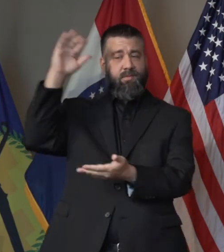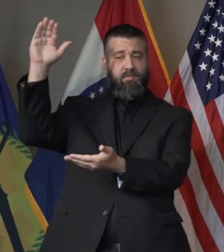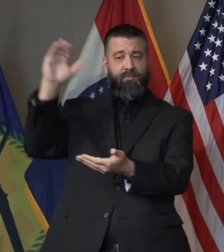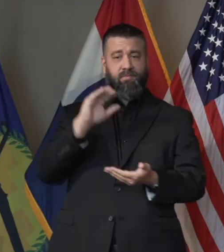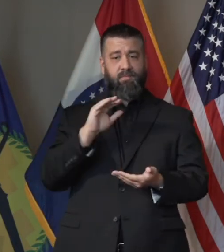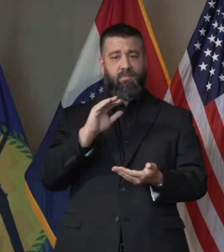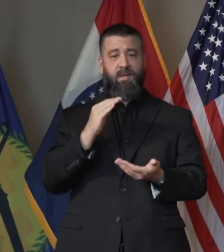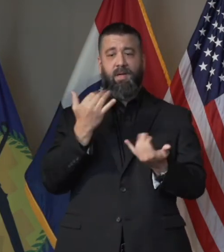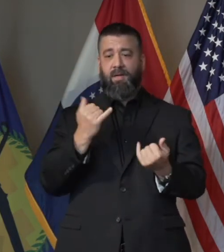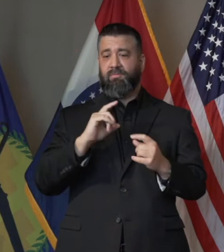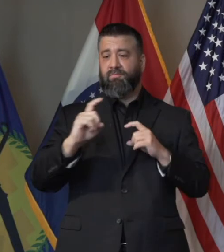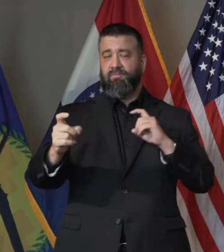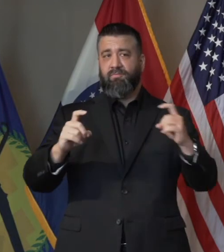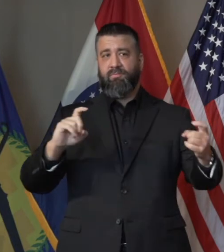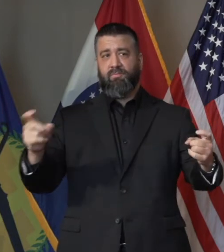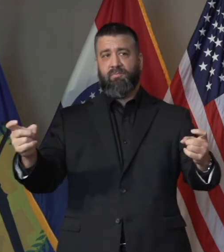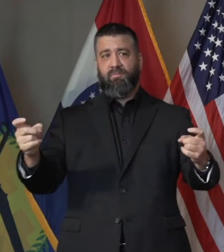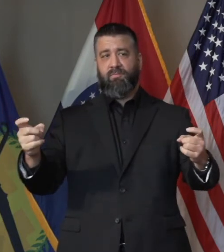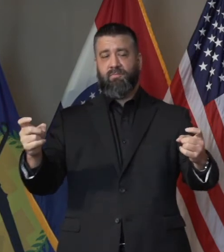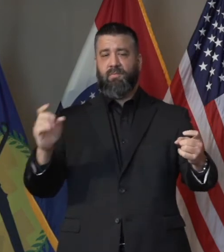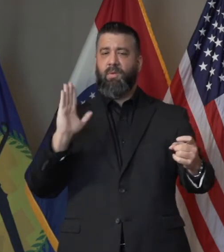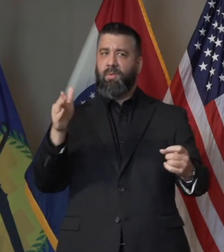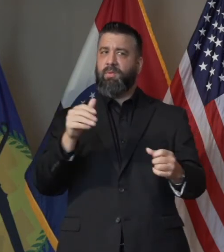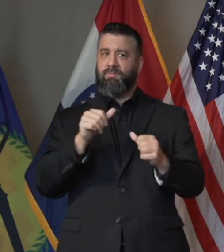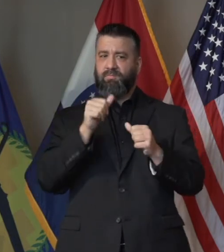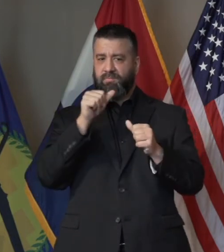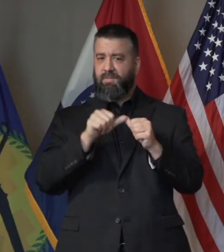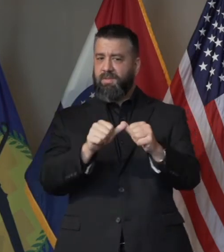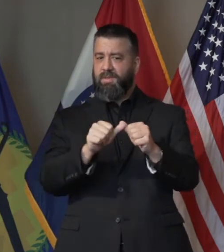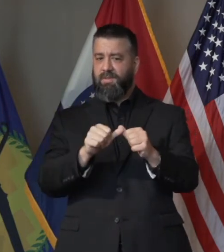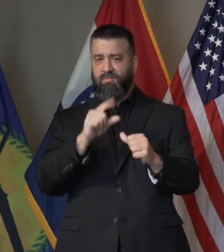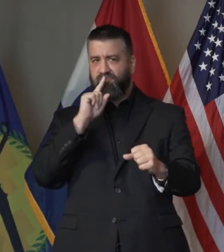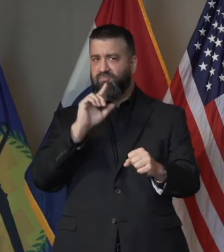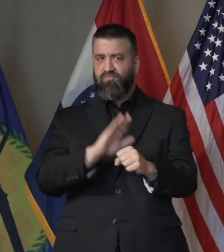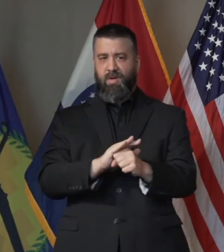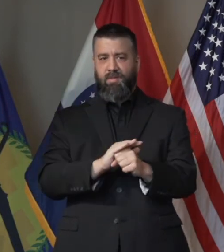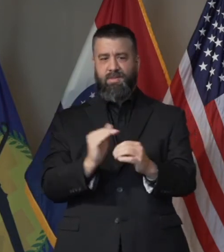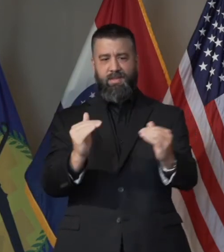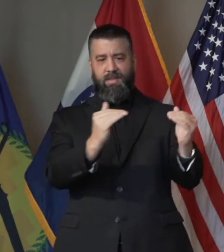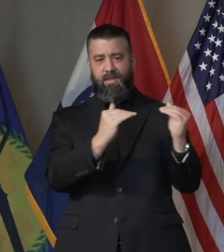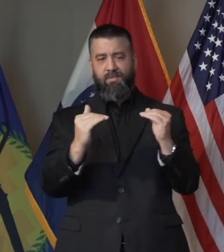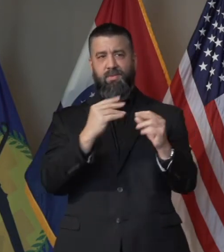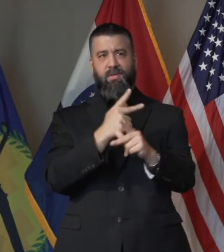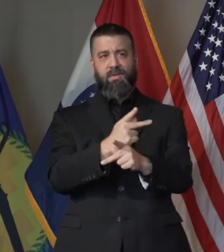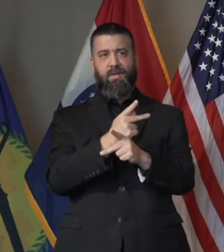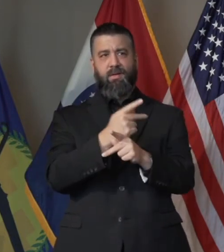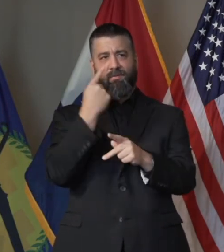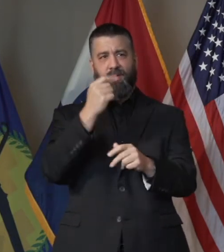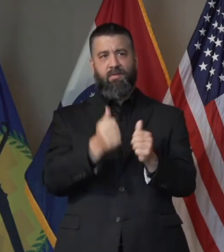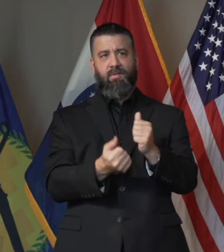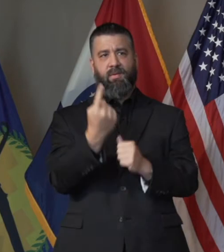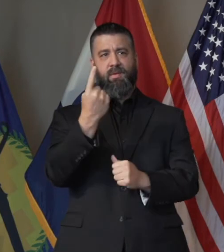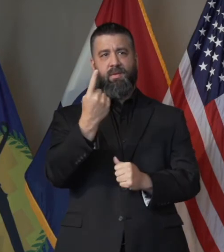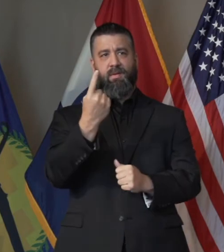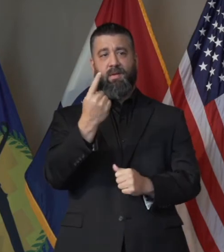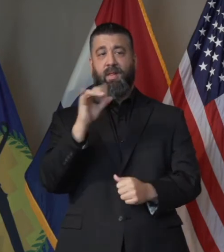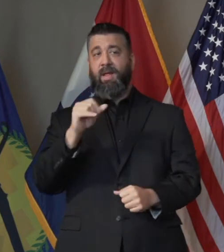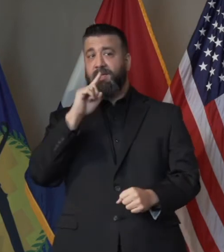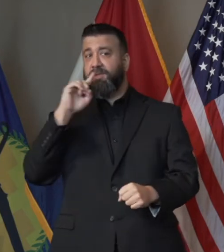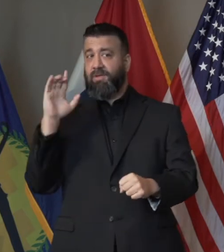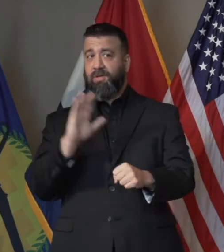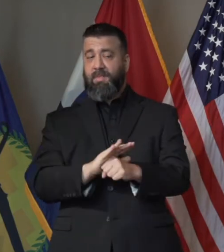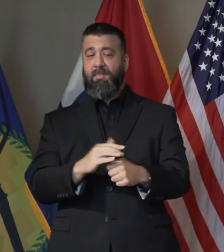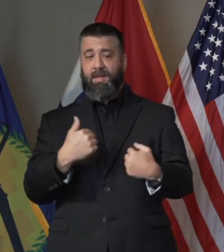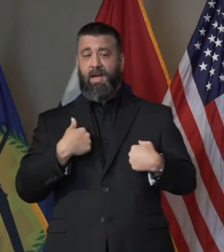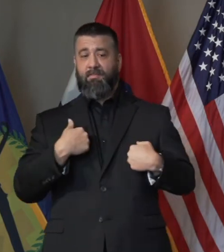will continue to strive towards health equity in the ongoing pandemic response efforts. This is a commitment I made when we first